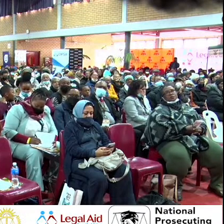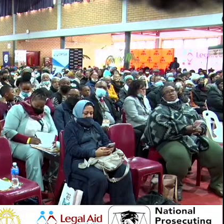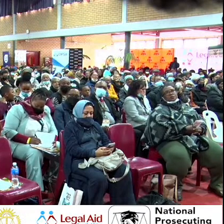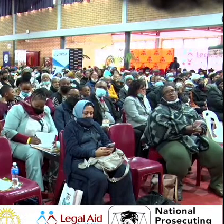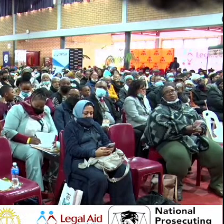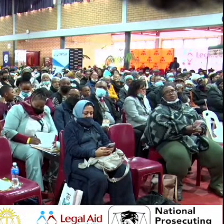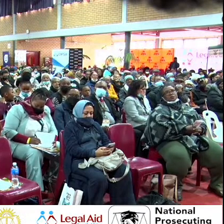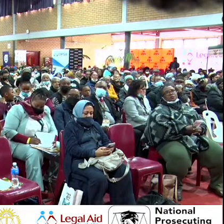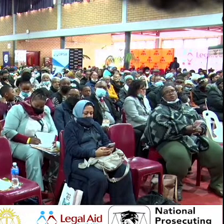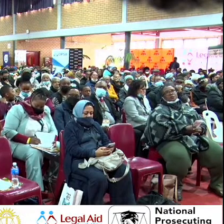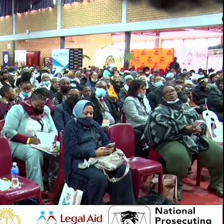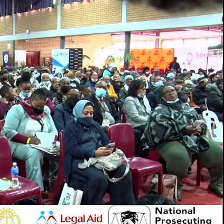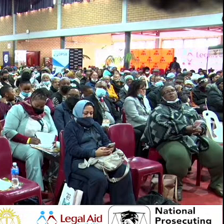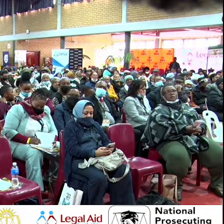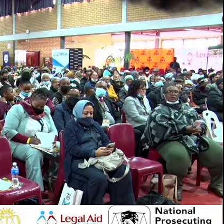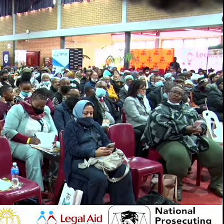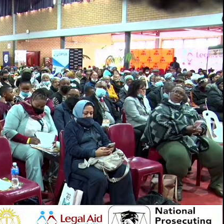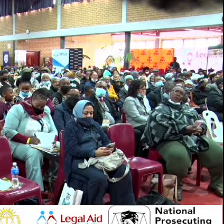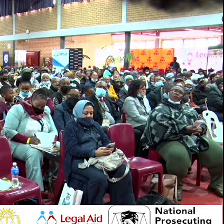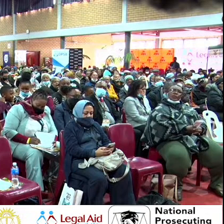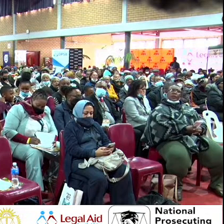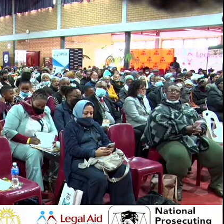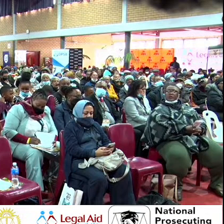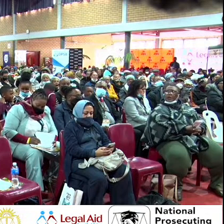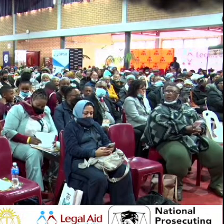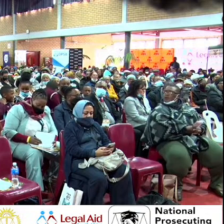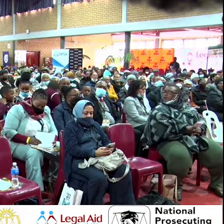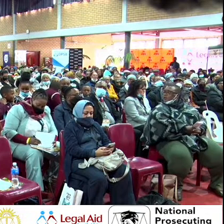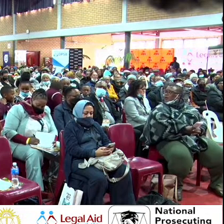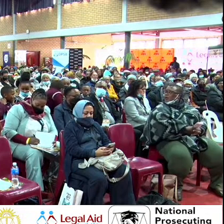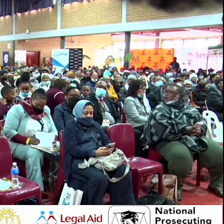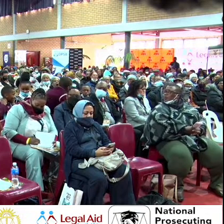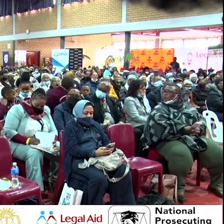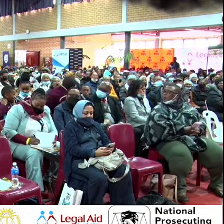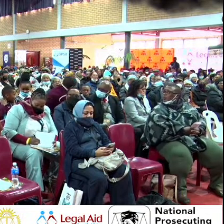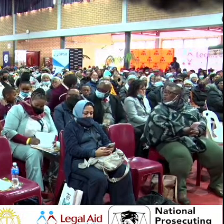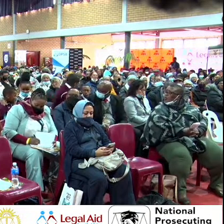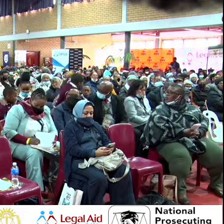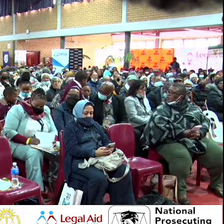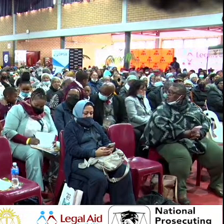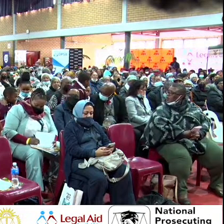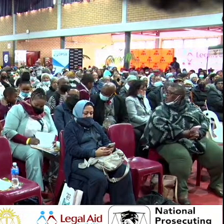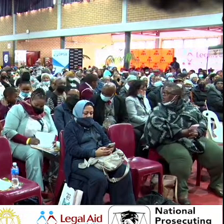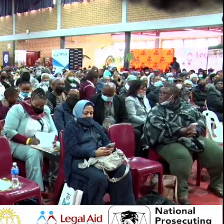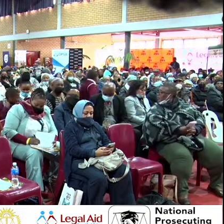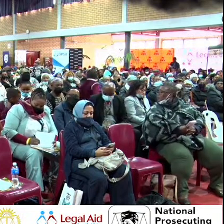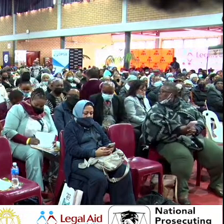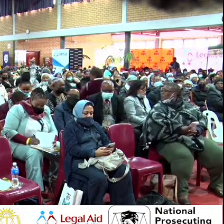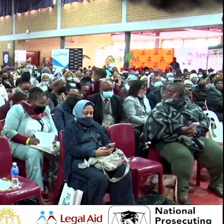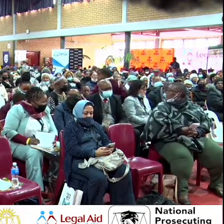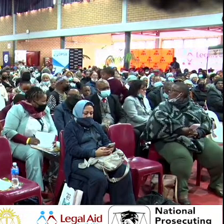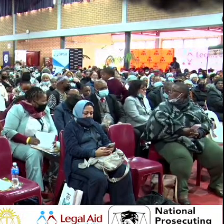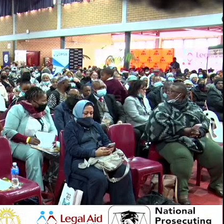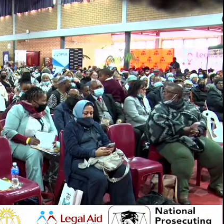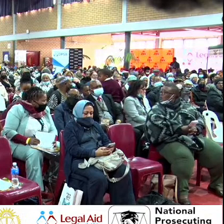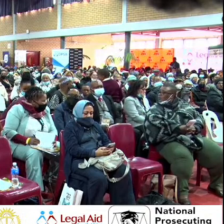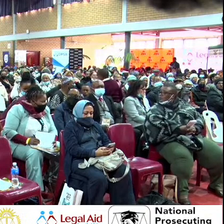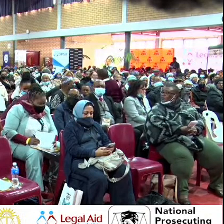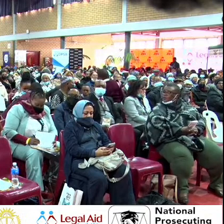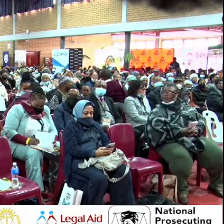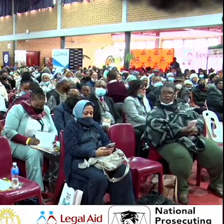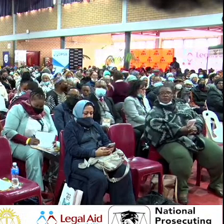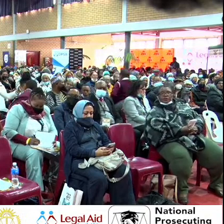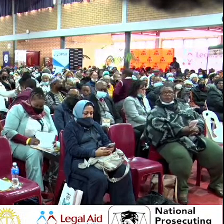nkulume. We want to hear from you. All right, so I'll ask the colleagues kindly